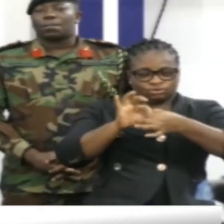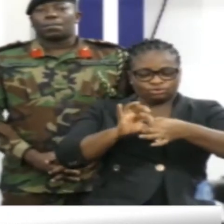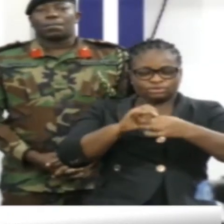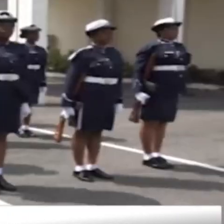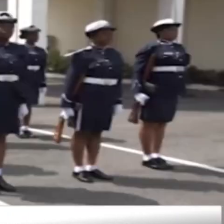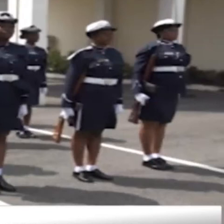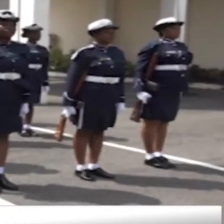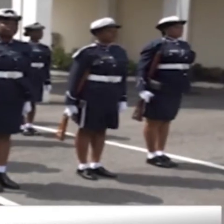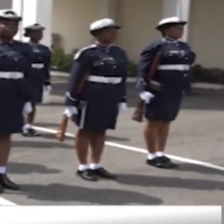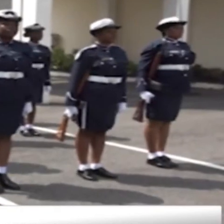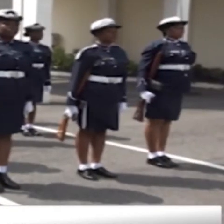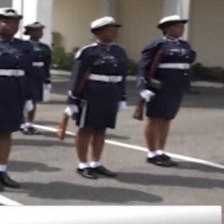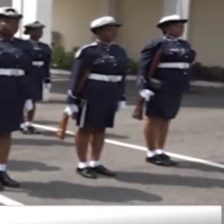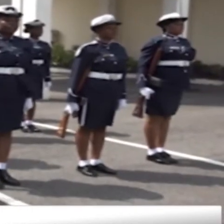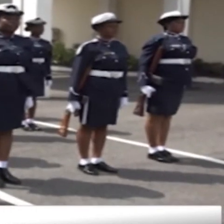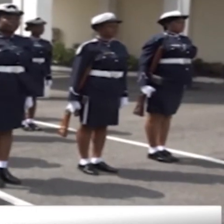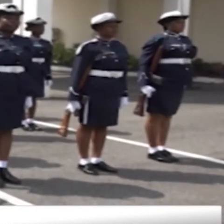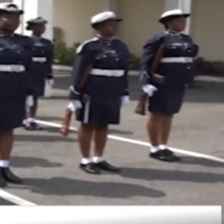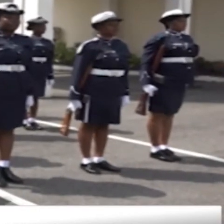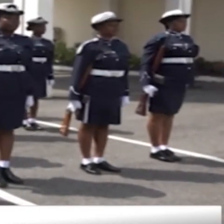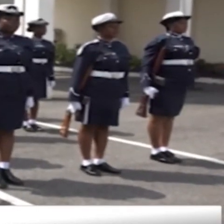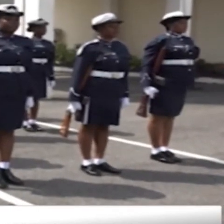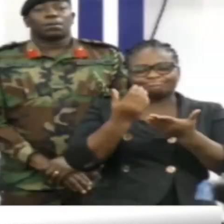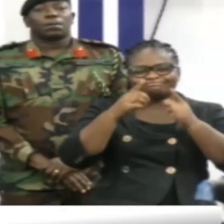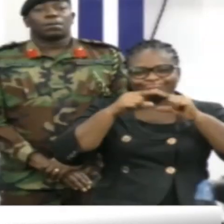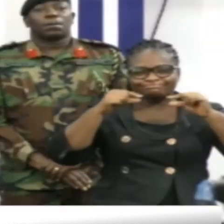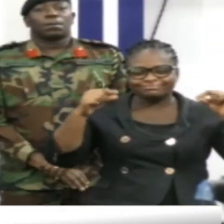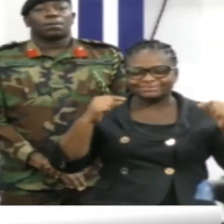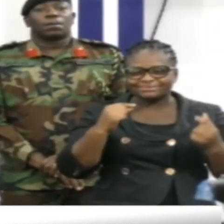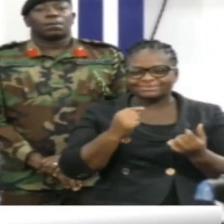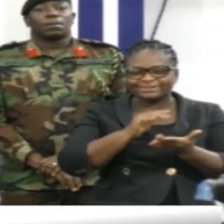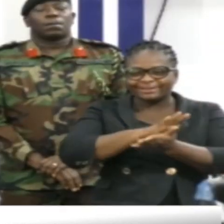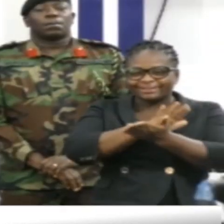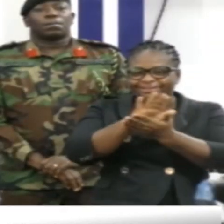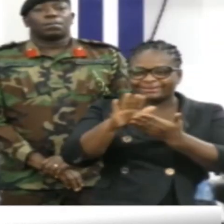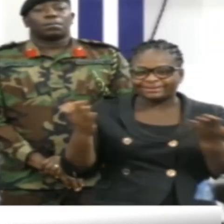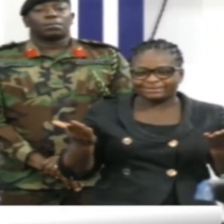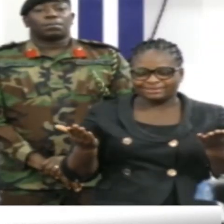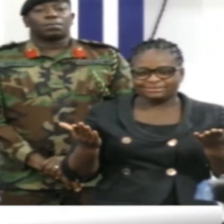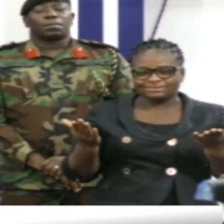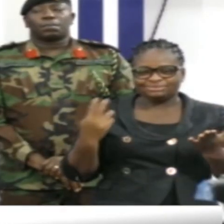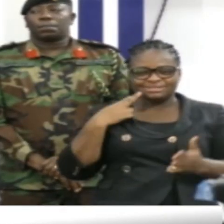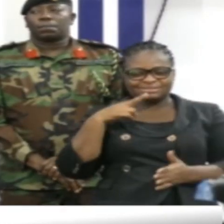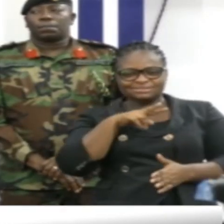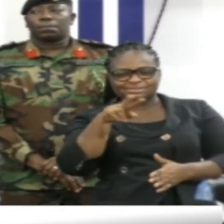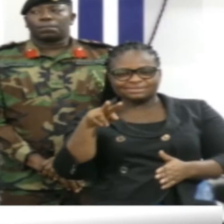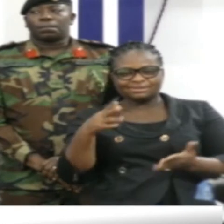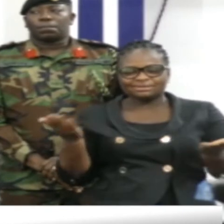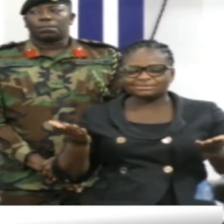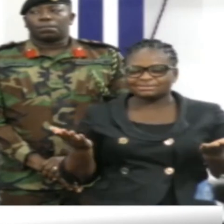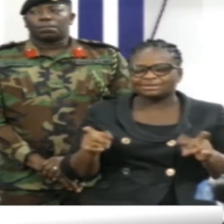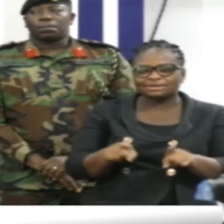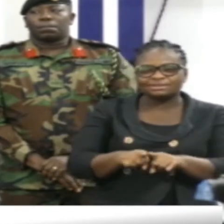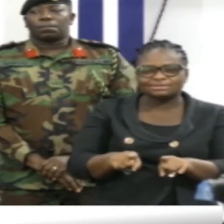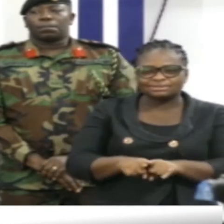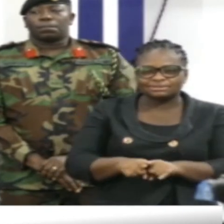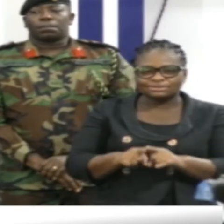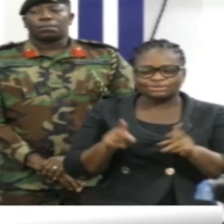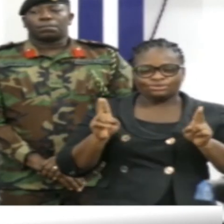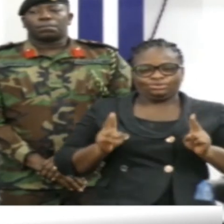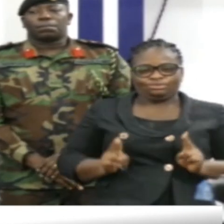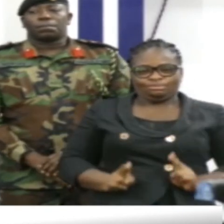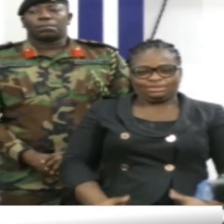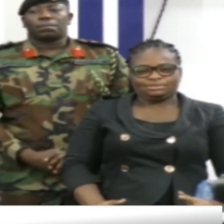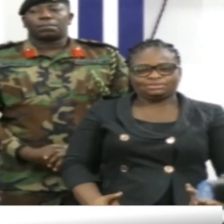assurance the operation would have a human face. We look at these operations as a humanitarian